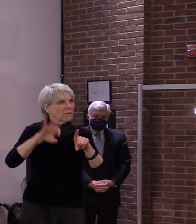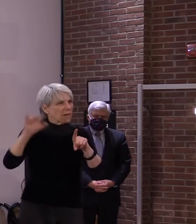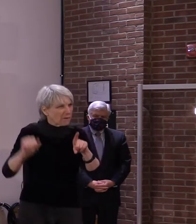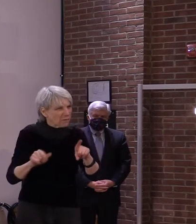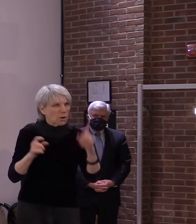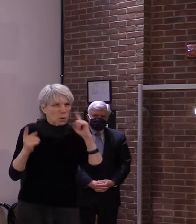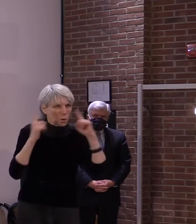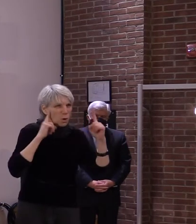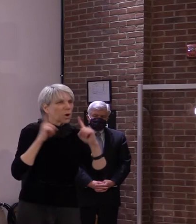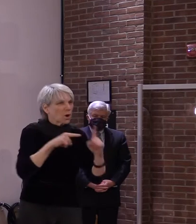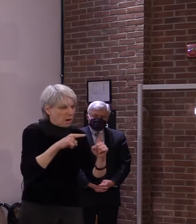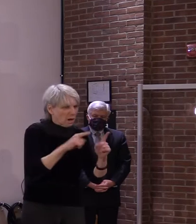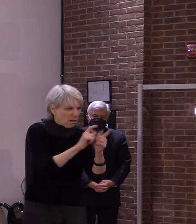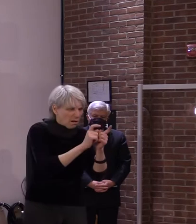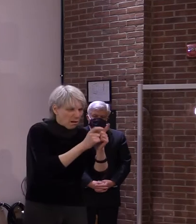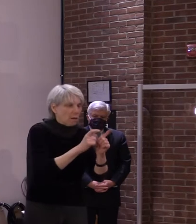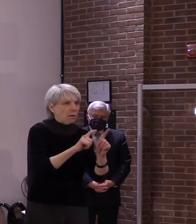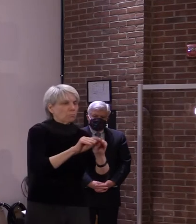week